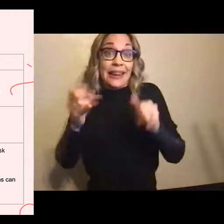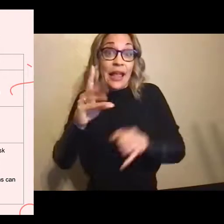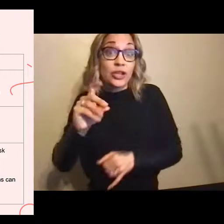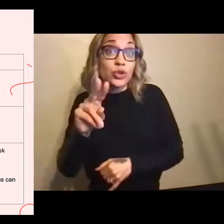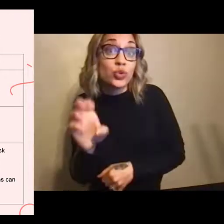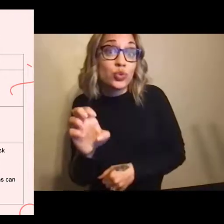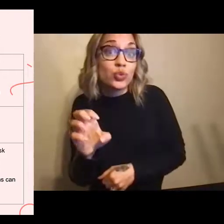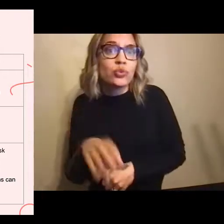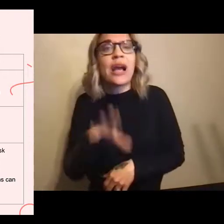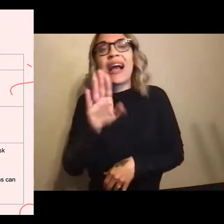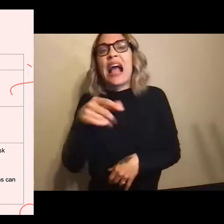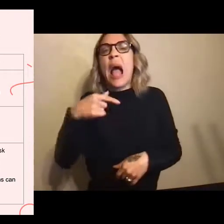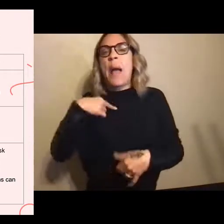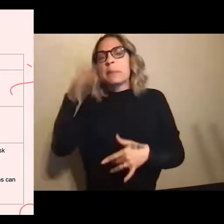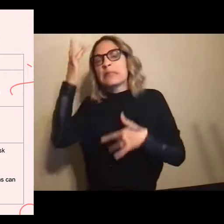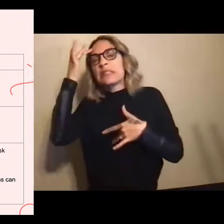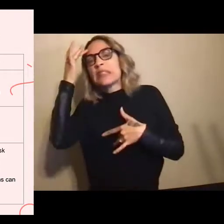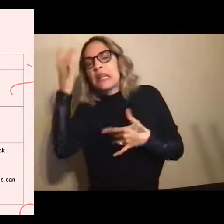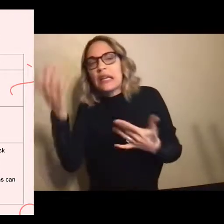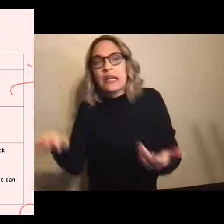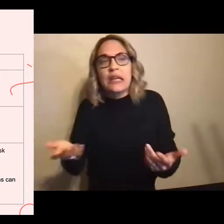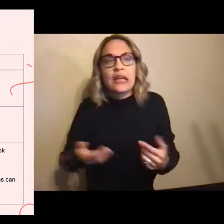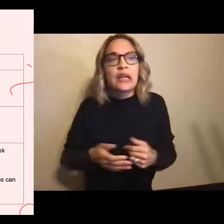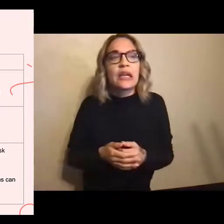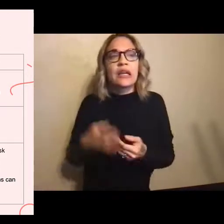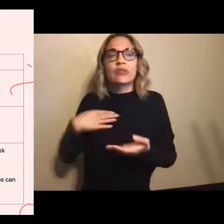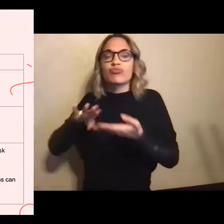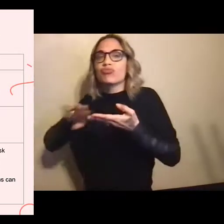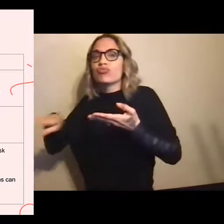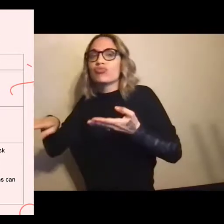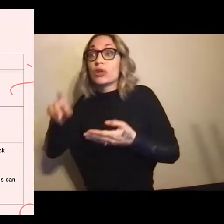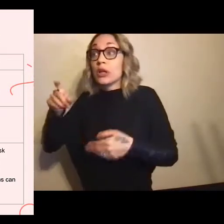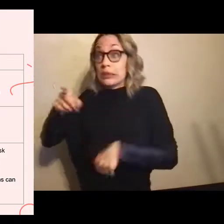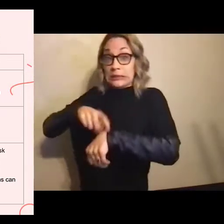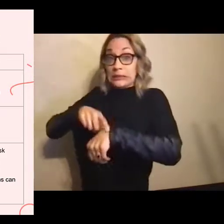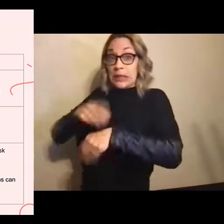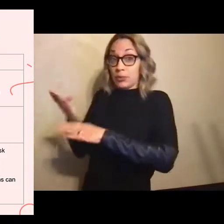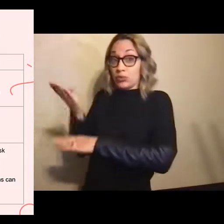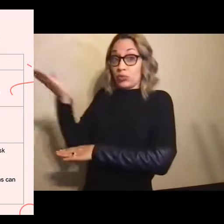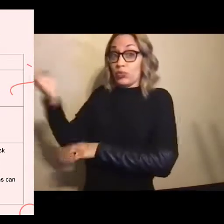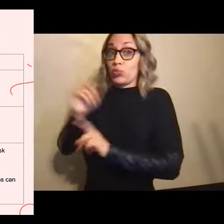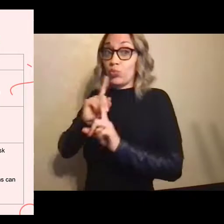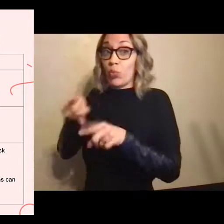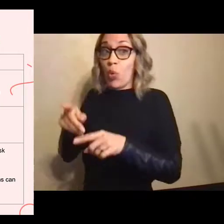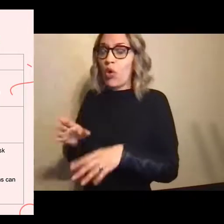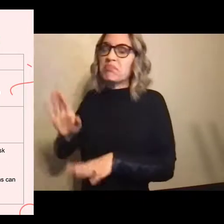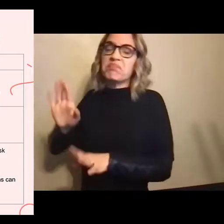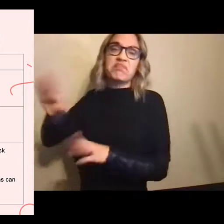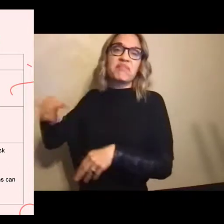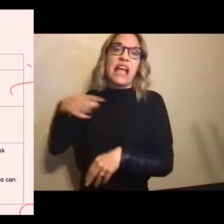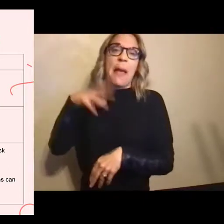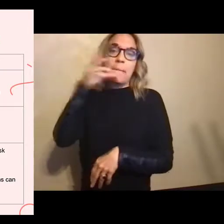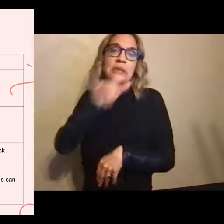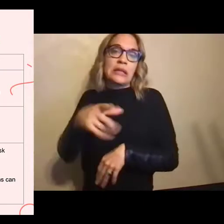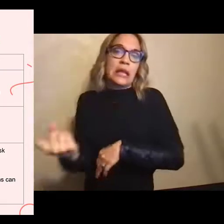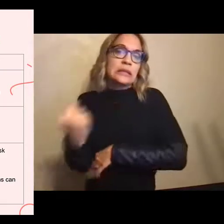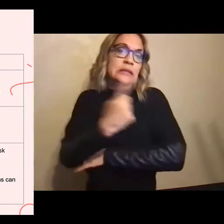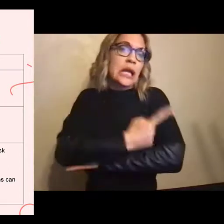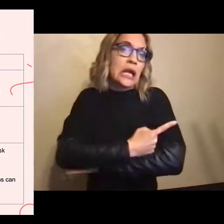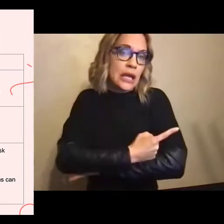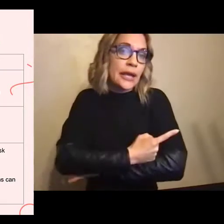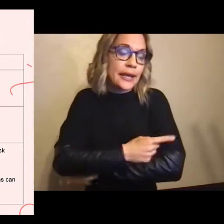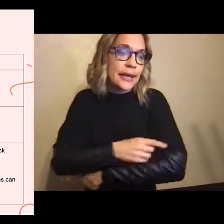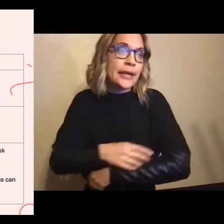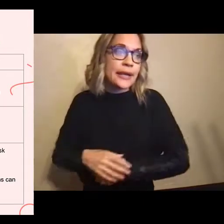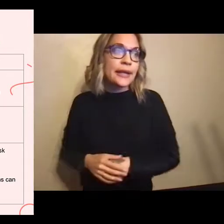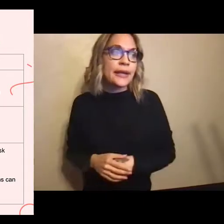Perhaps, again, chronic lateness or excuses. Perhaps you're often sick, or, you know, it's time to submit a